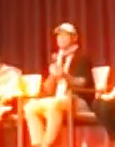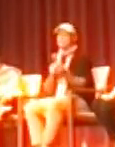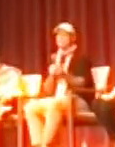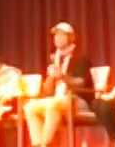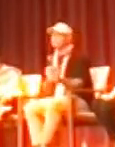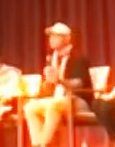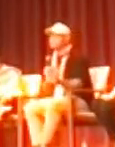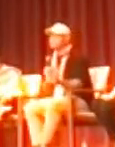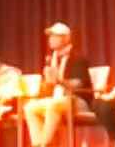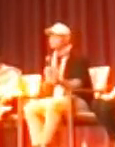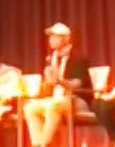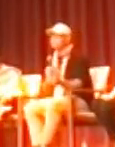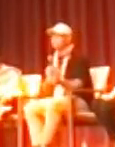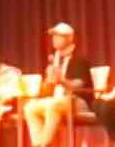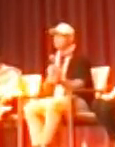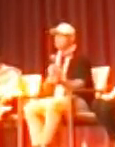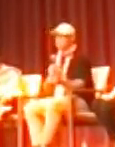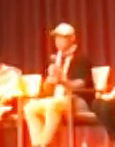the Edinburgh tattoo is?